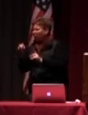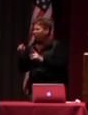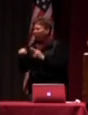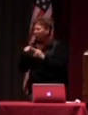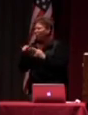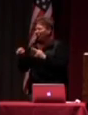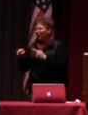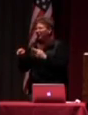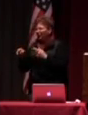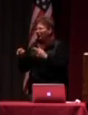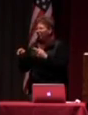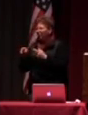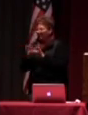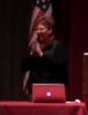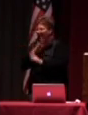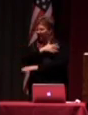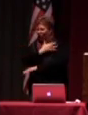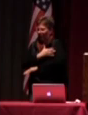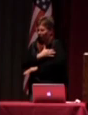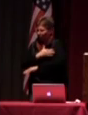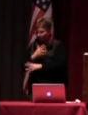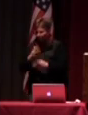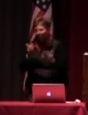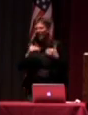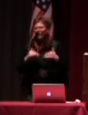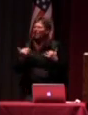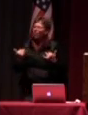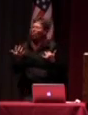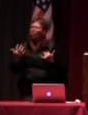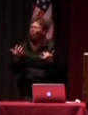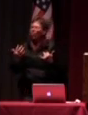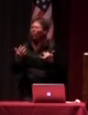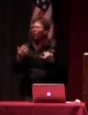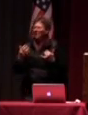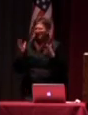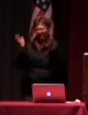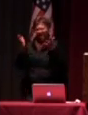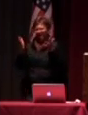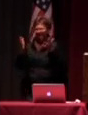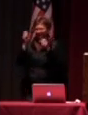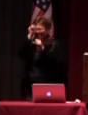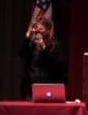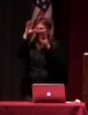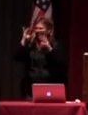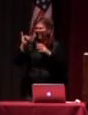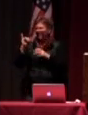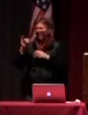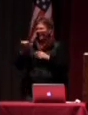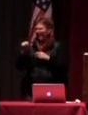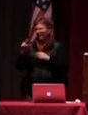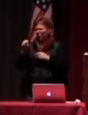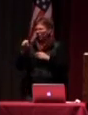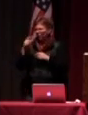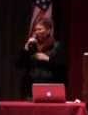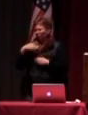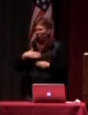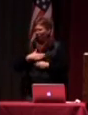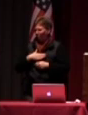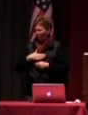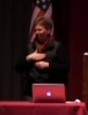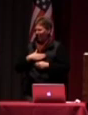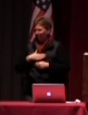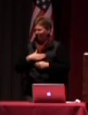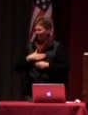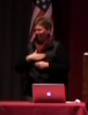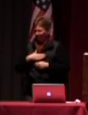So, what was the image of Napoleon that circulated in France during this crucial period when he rose to prominence, the period of the